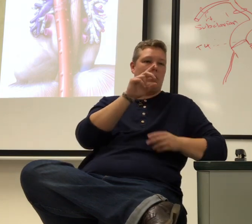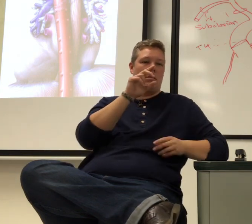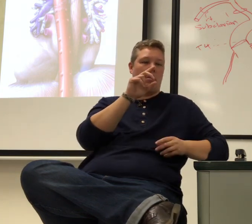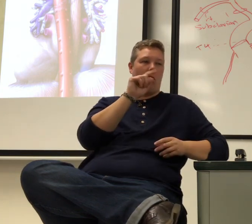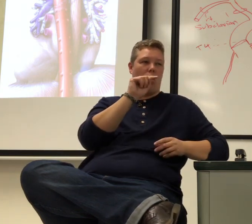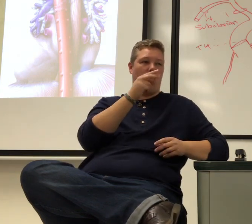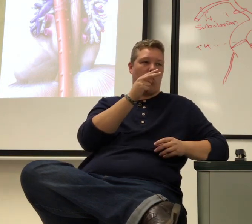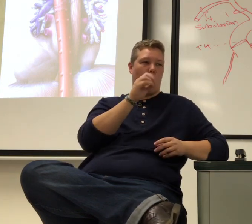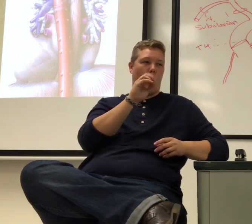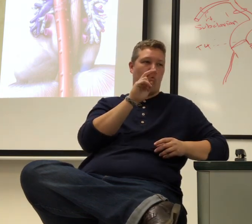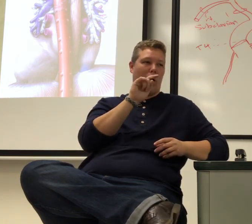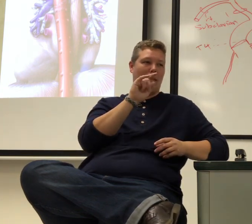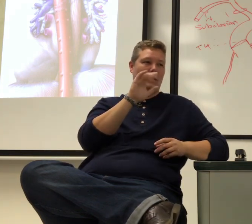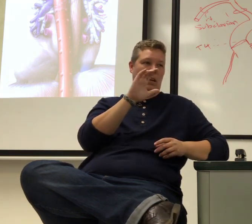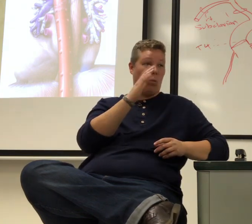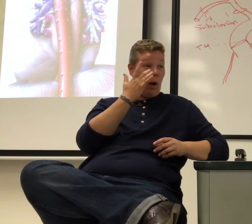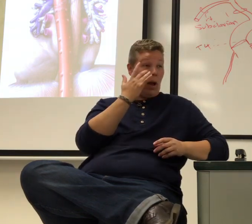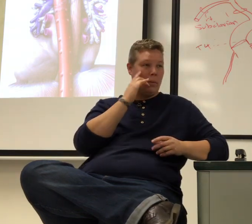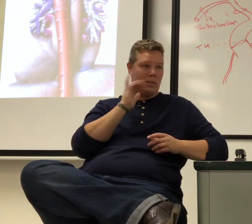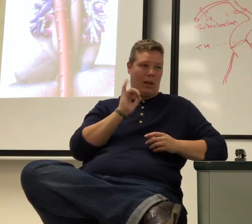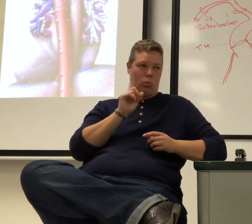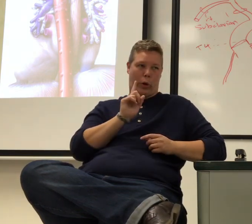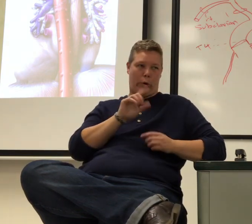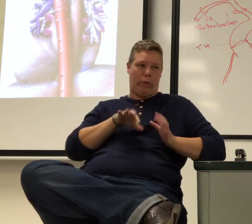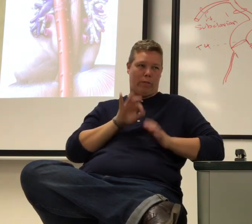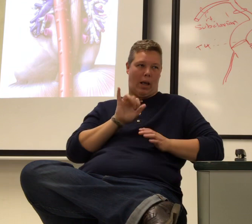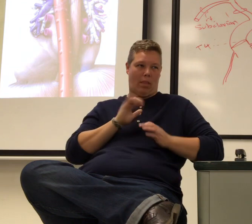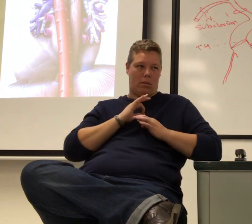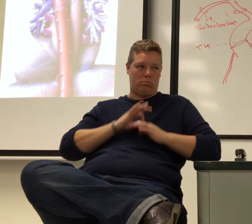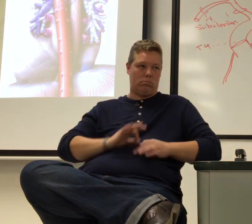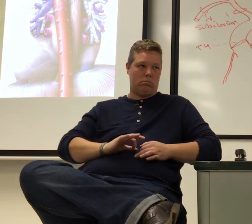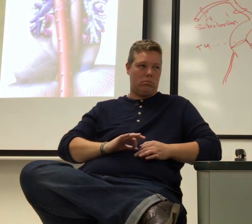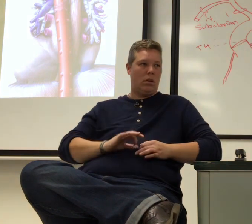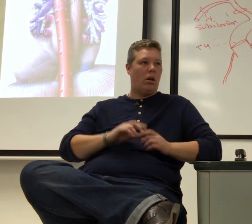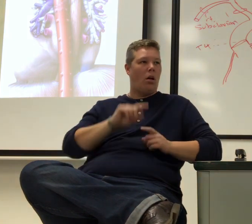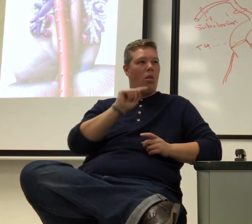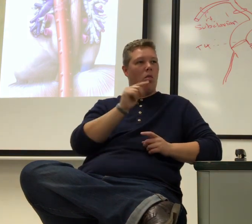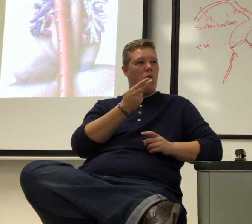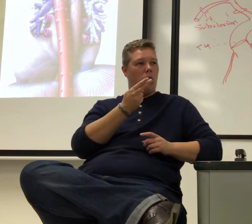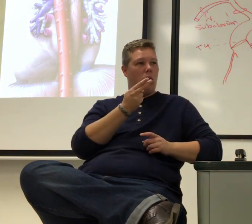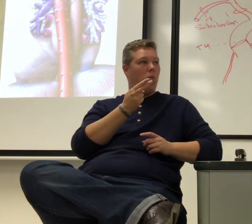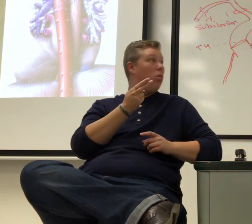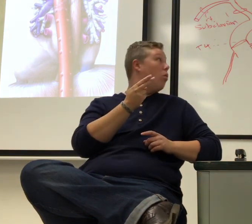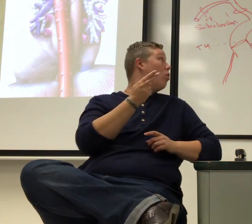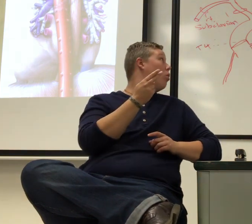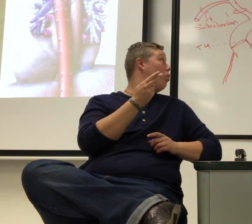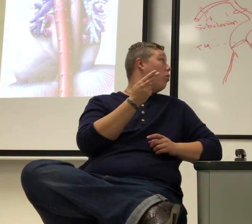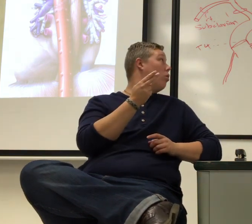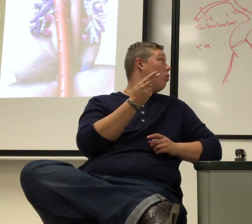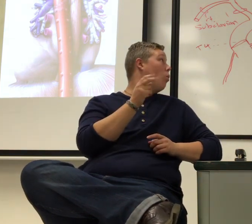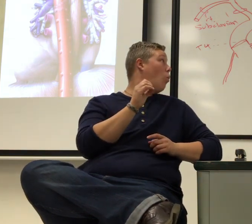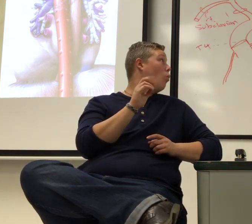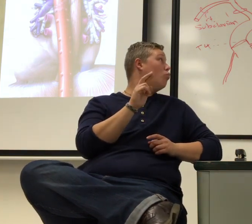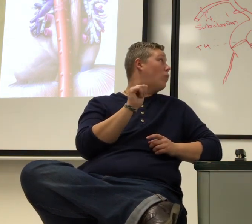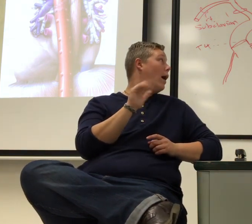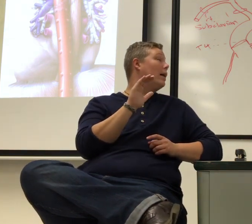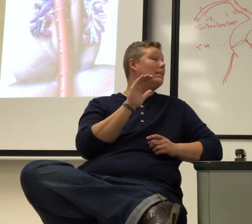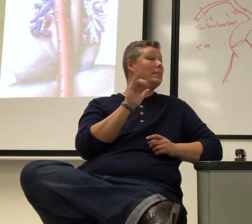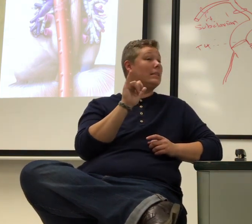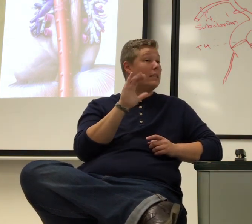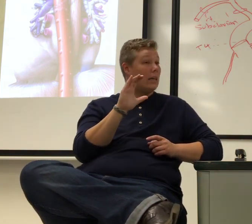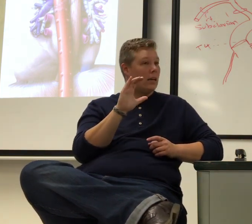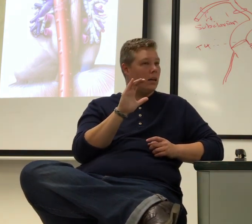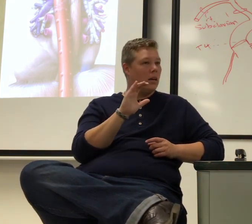because that's the body cavity where you found it. You see how we spell thoracic? With a CIC. So don't